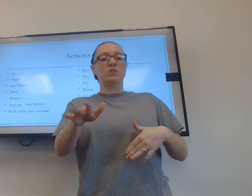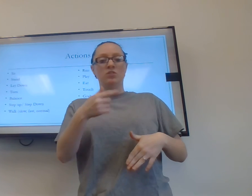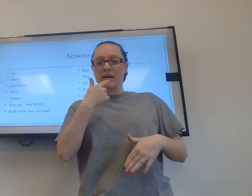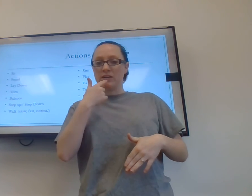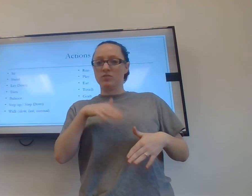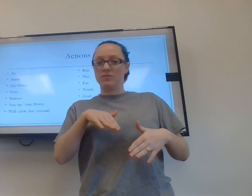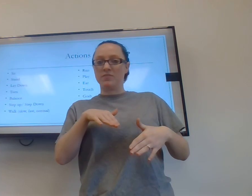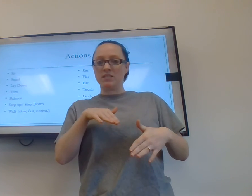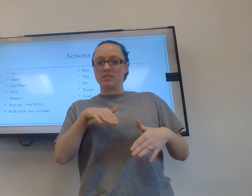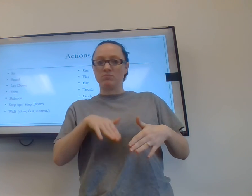you kind of do the face.